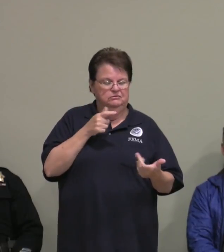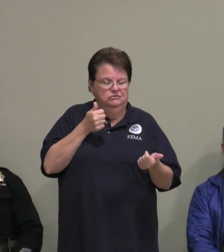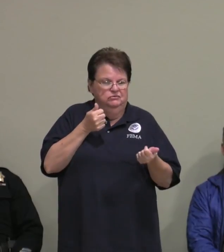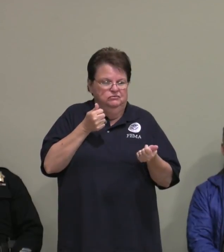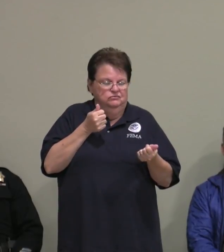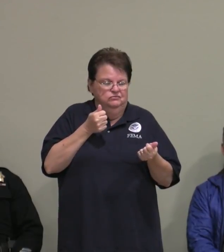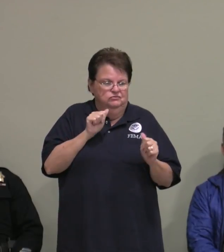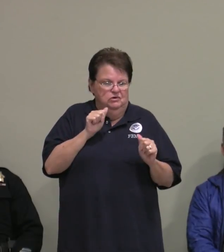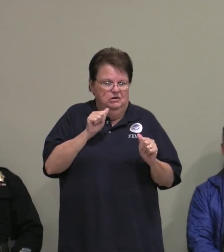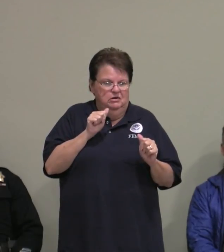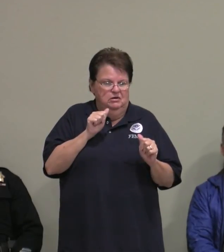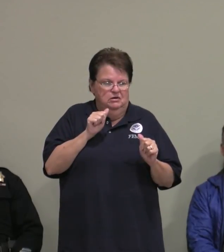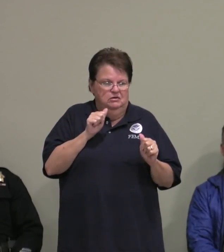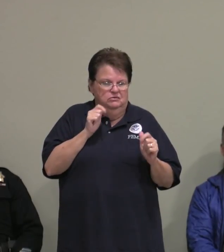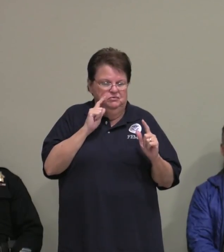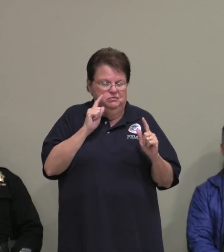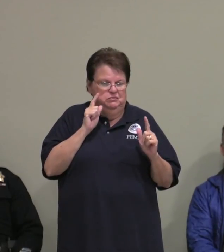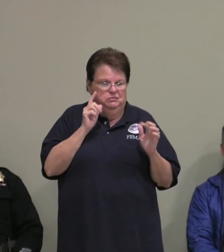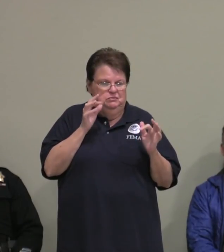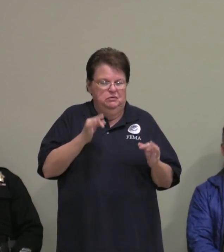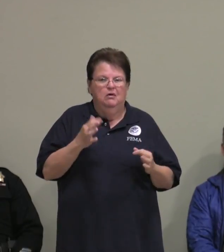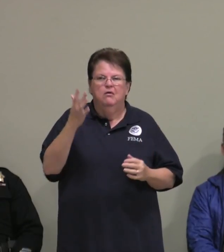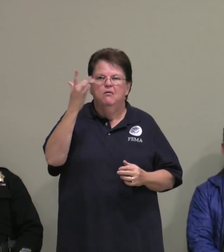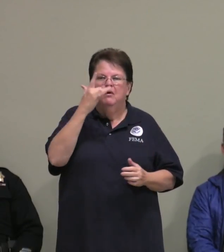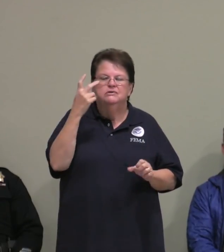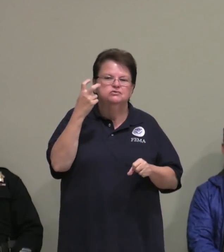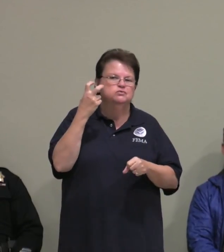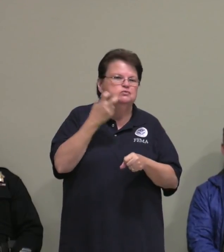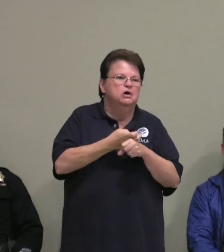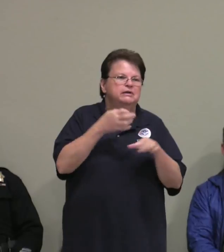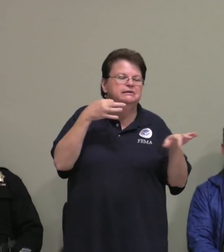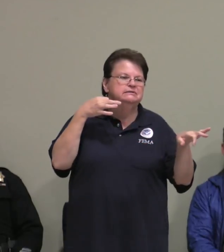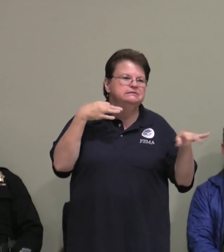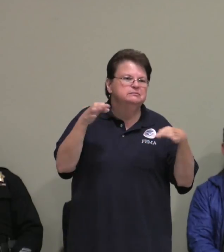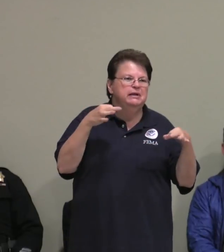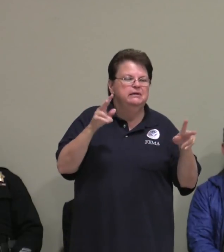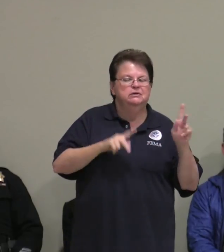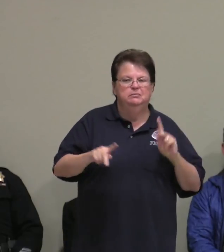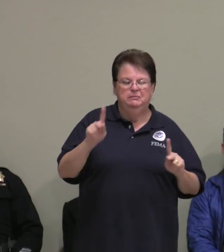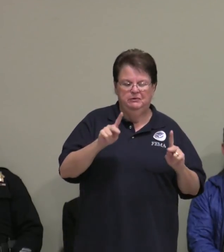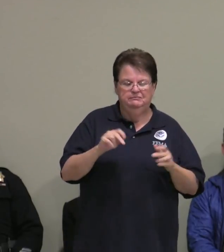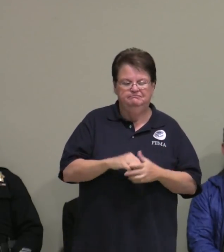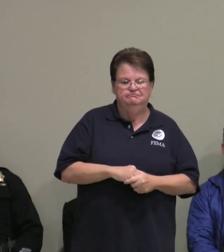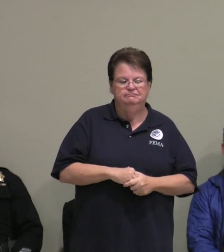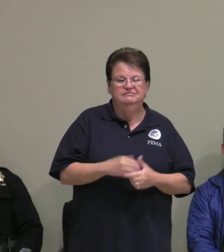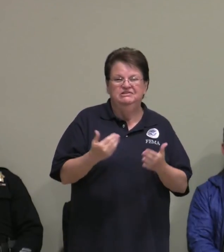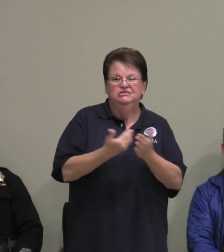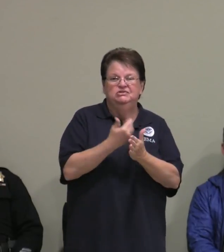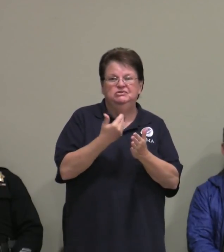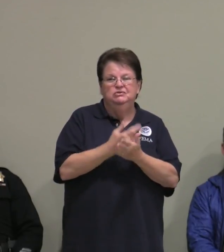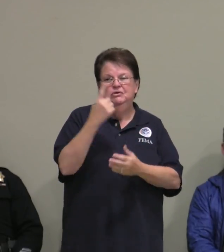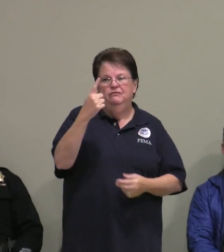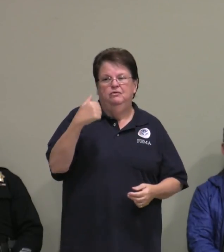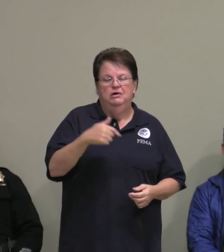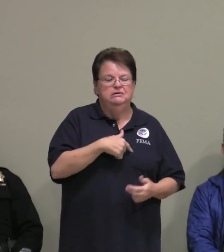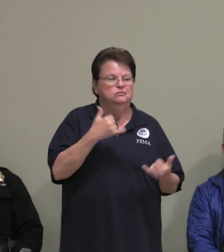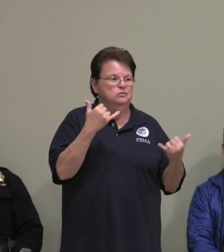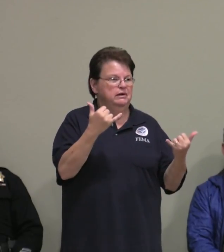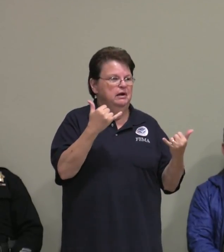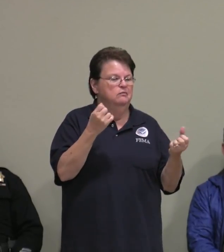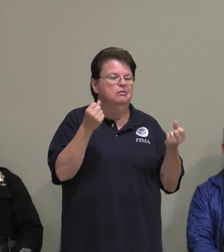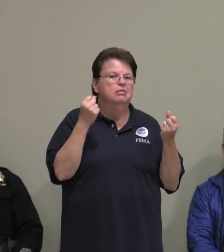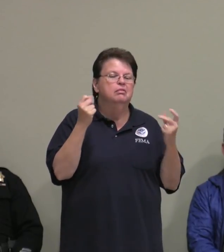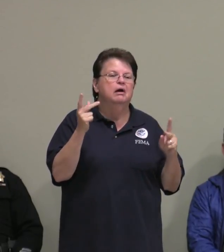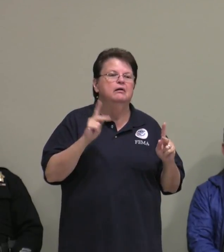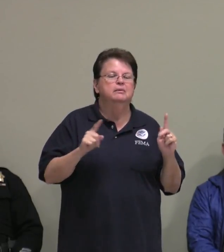to come to terms with the fact, you know, why is this so hard to explain to people? Well, it's because it's new for us. Right now we're getting a